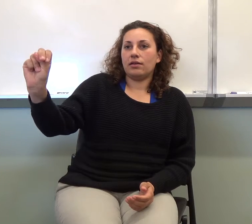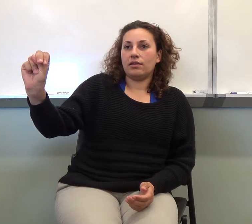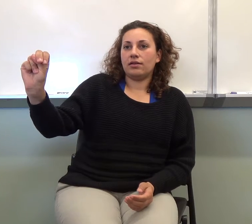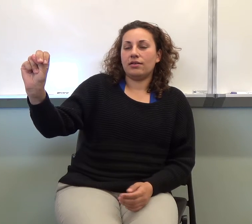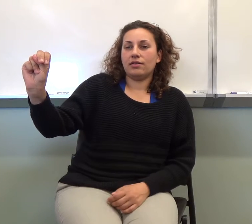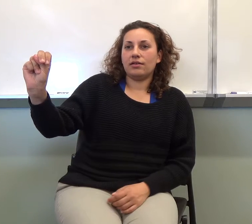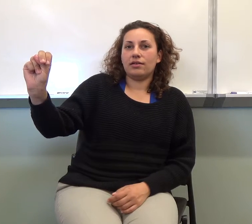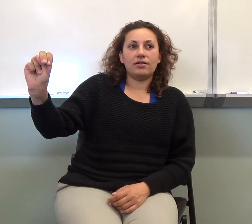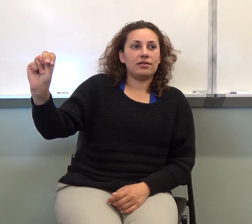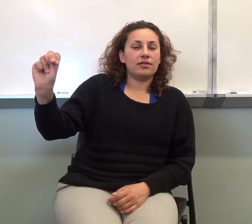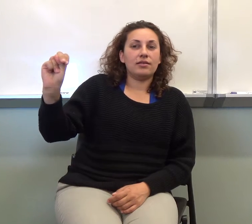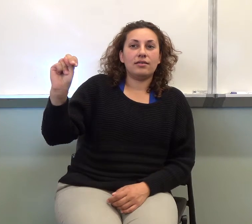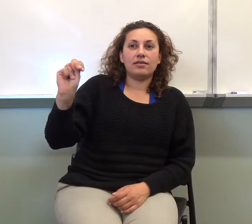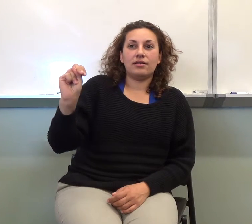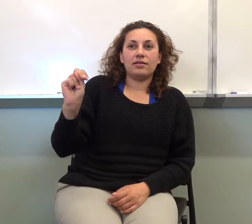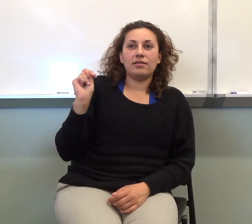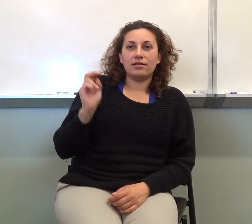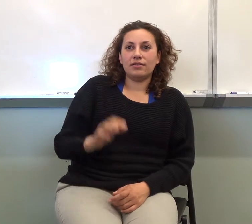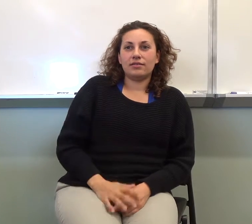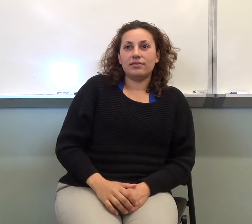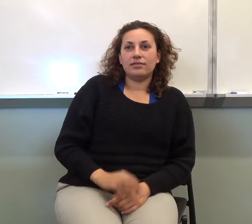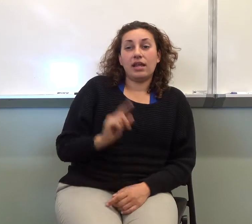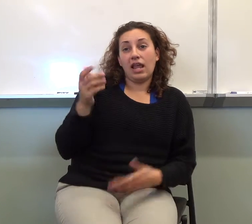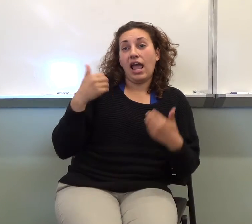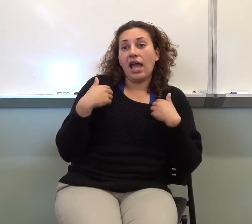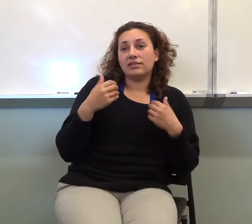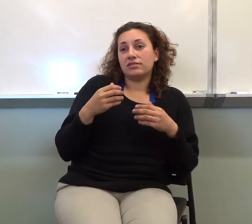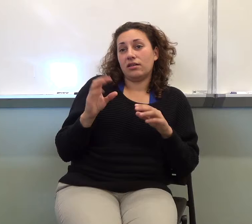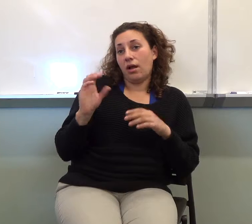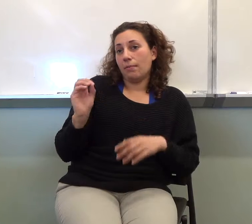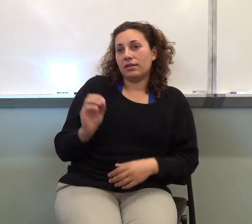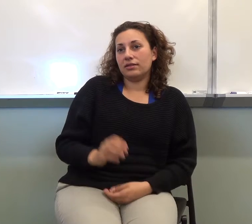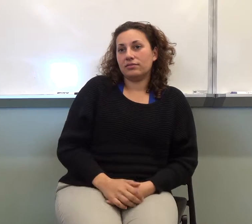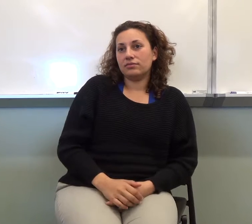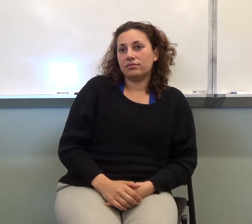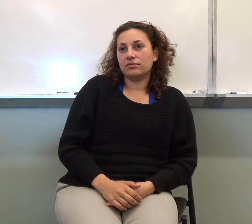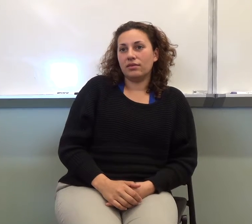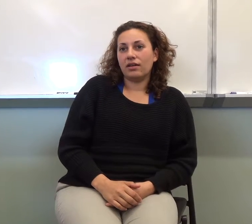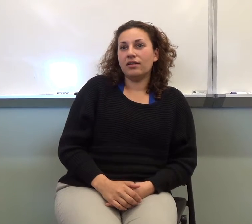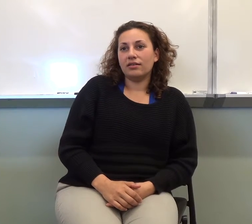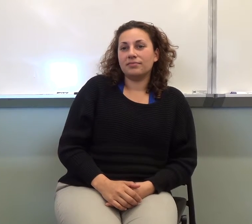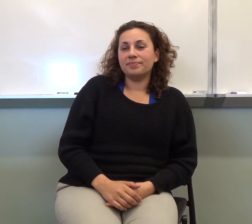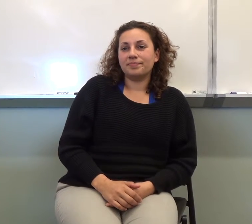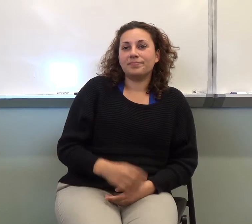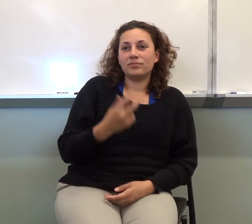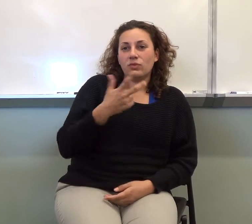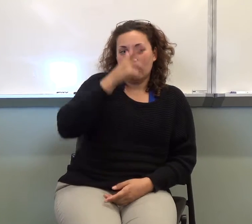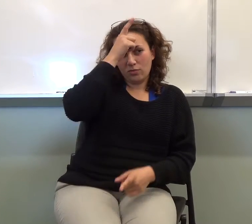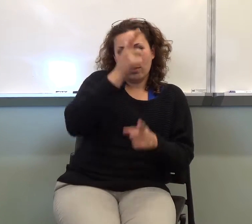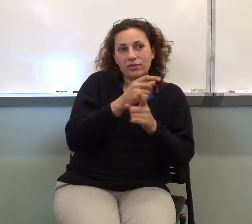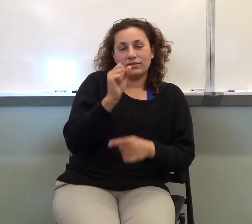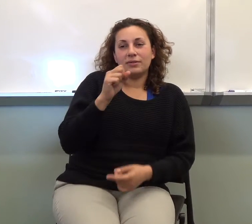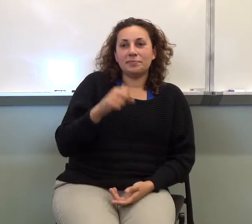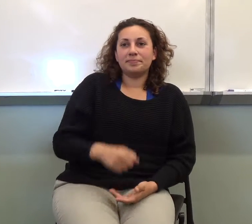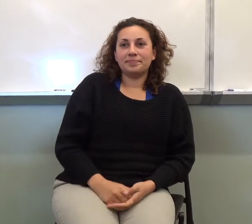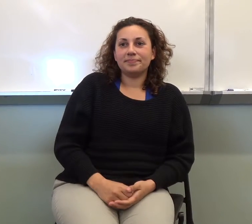0 and 1. In other words, it's a fraction that is somewhere between 0 and